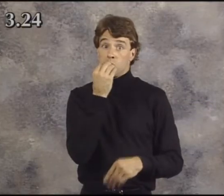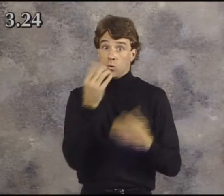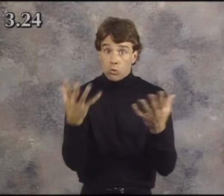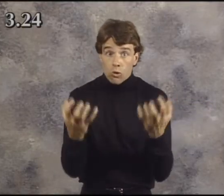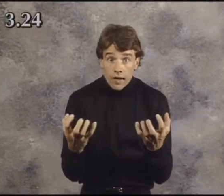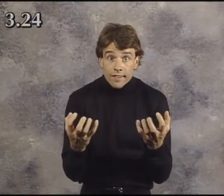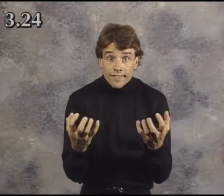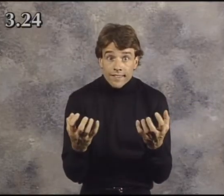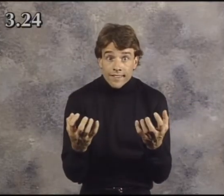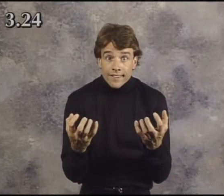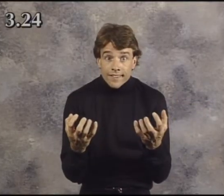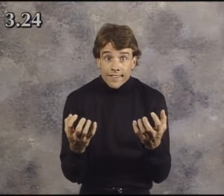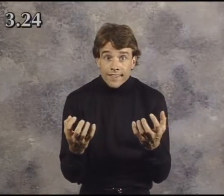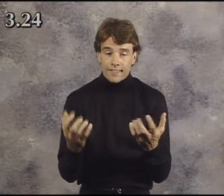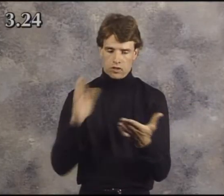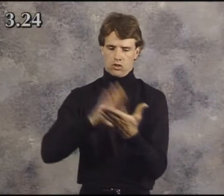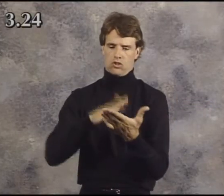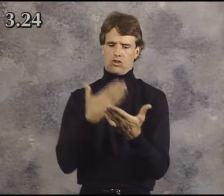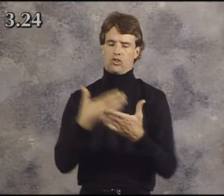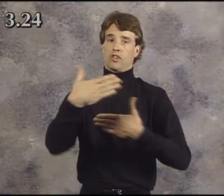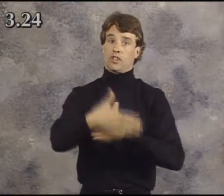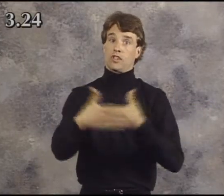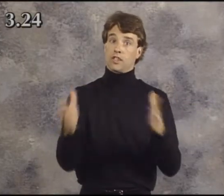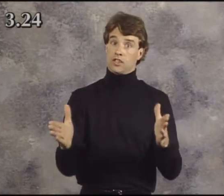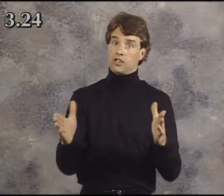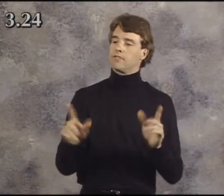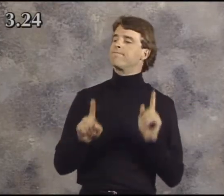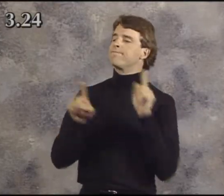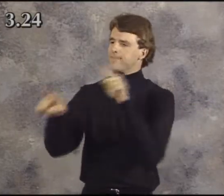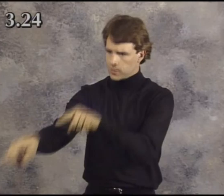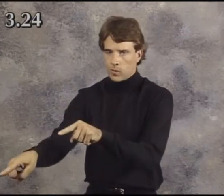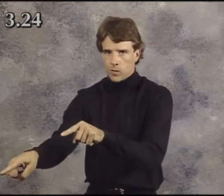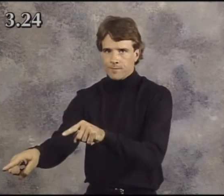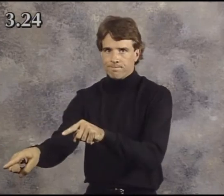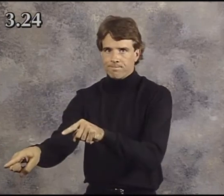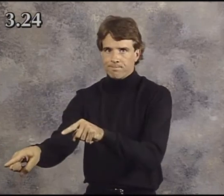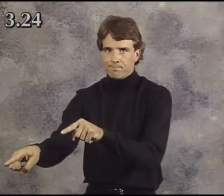If you want food, go to the kitchen.